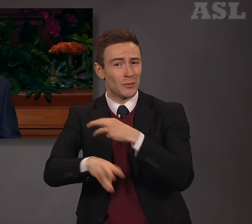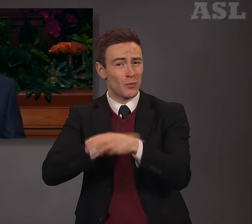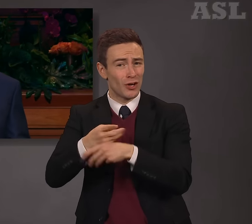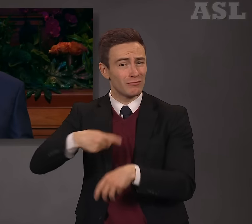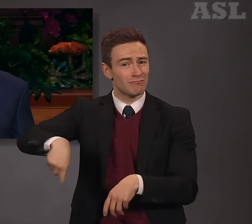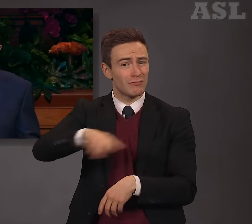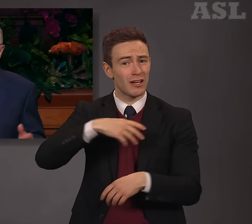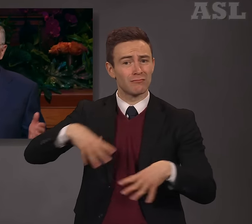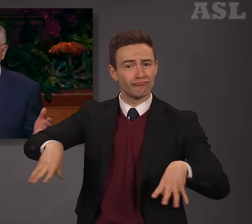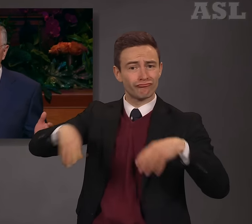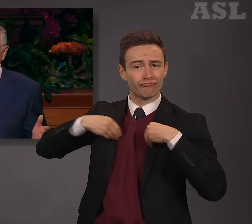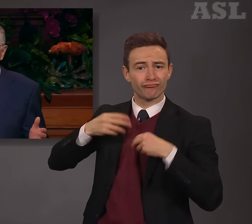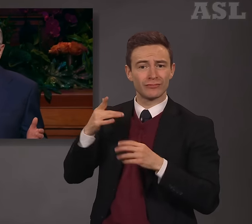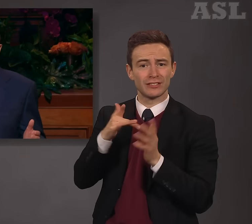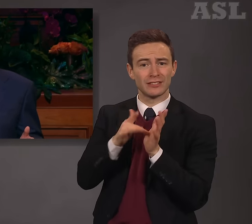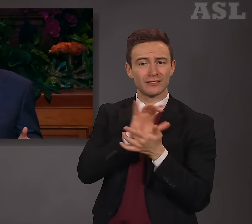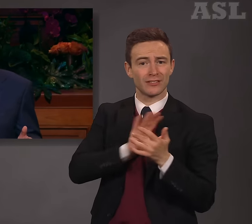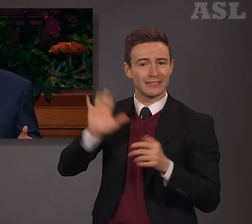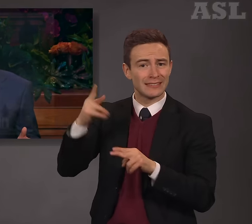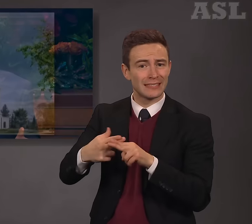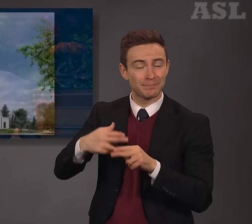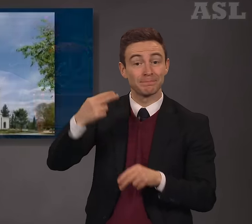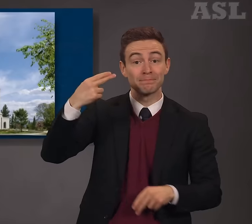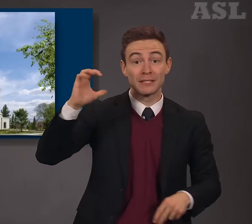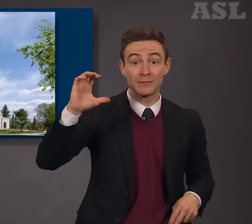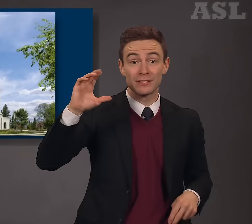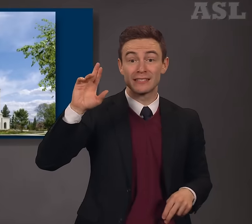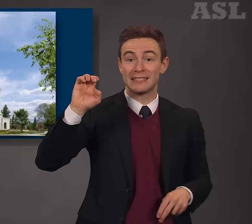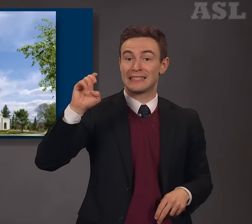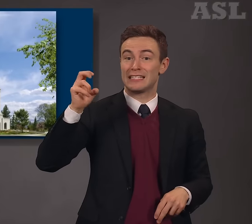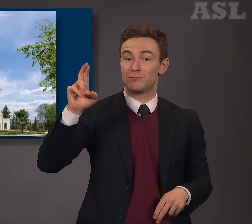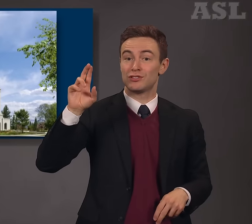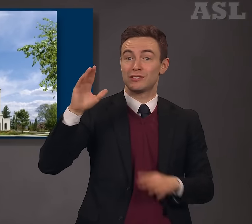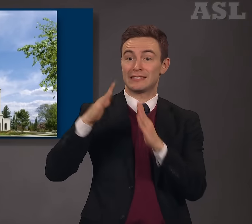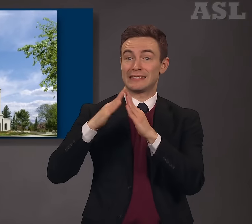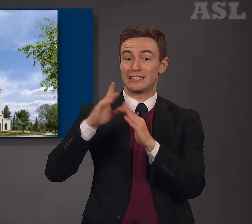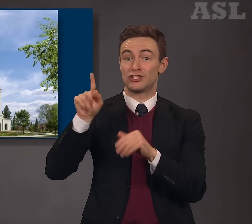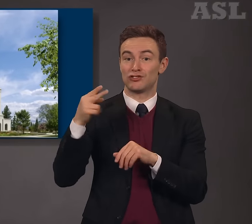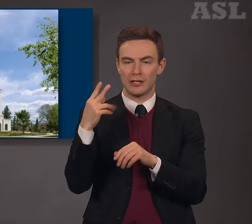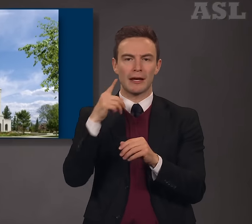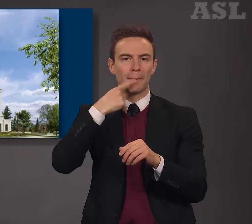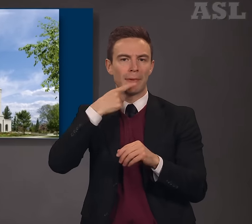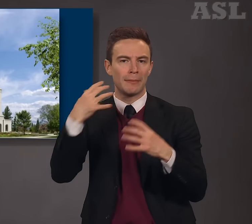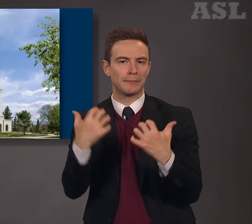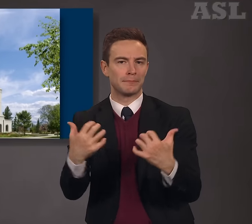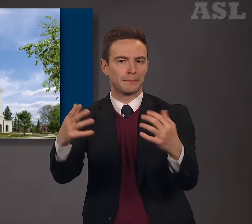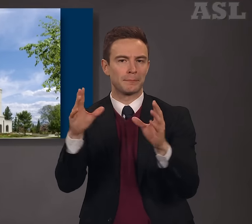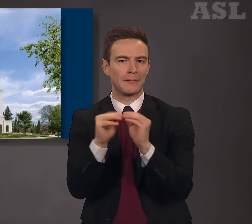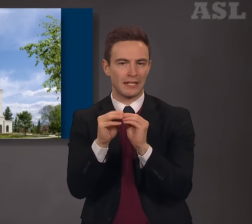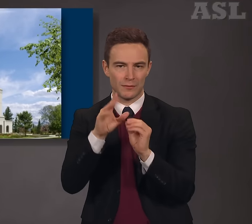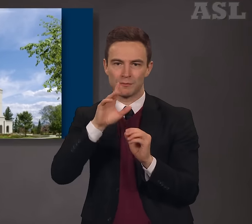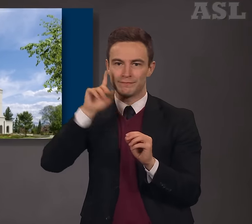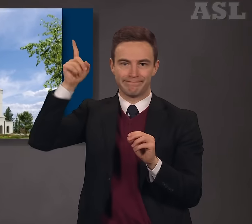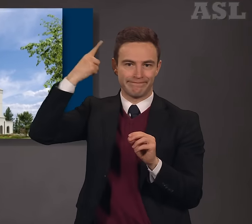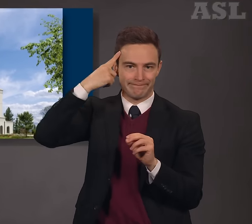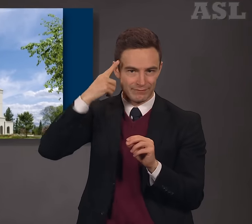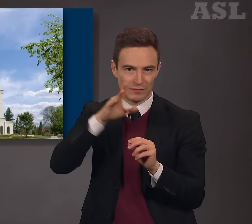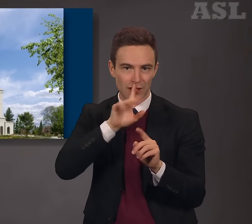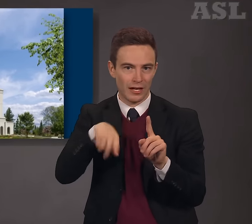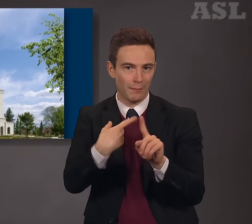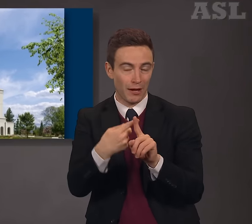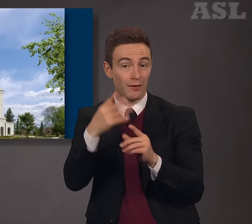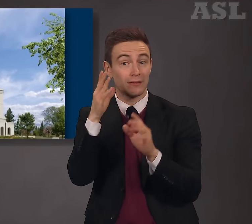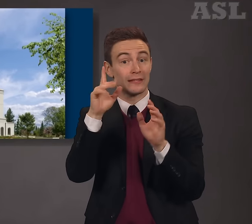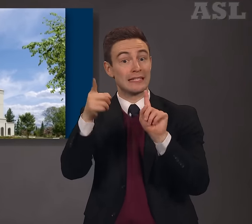Christ. In Heber City, Utah, a public meeting was held to discuss the details of a temple planned